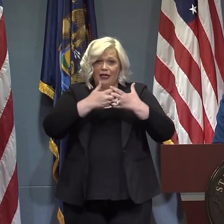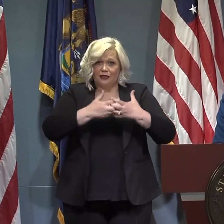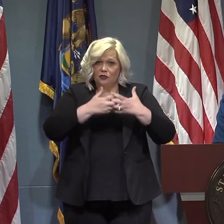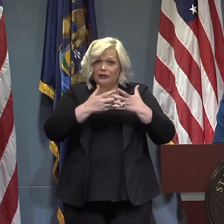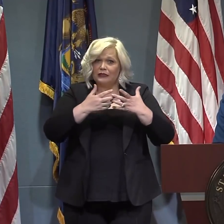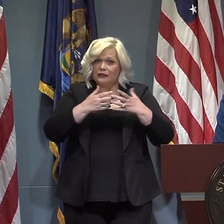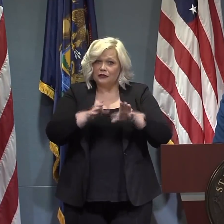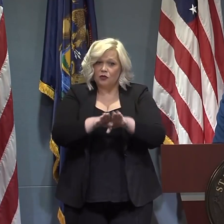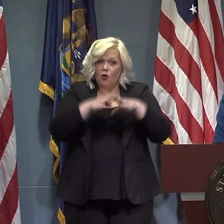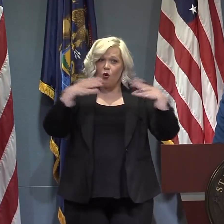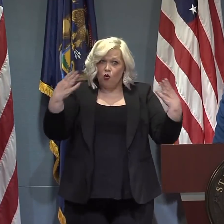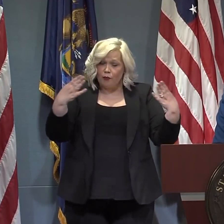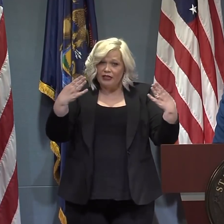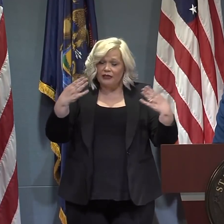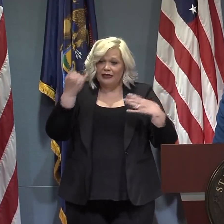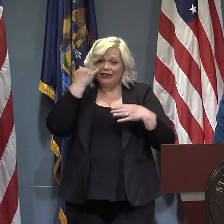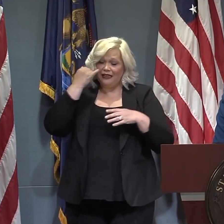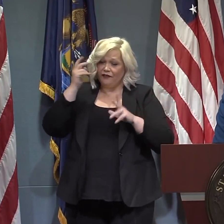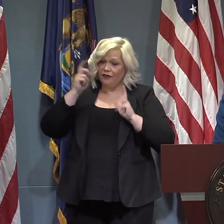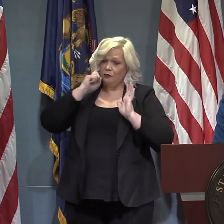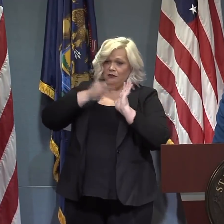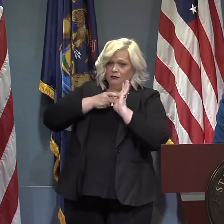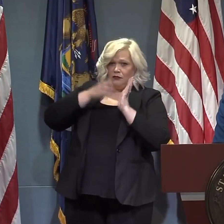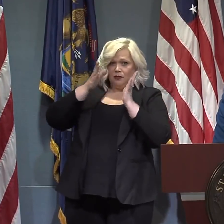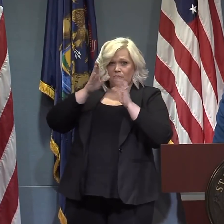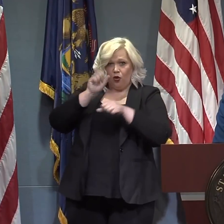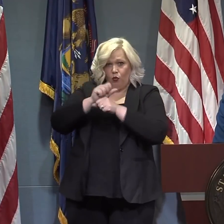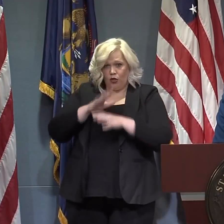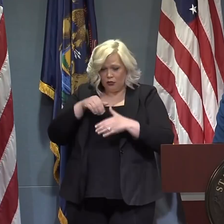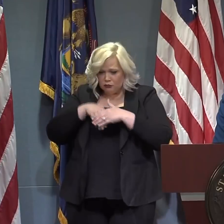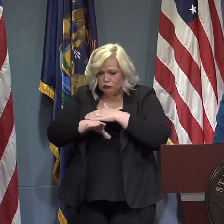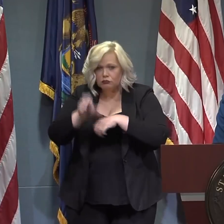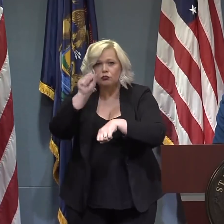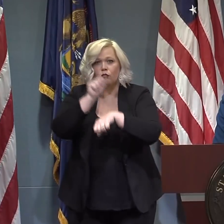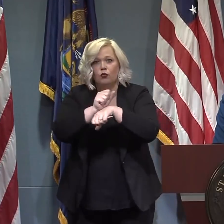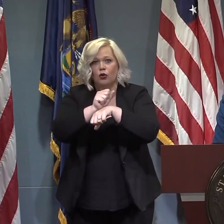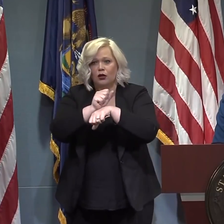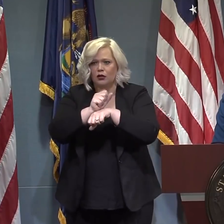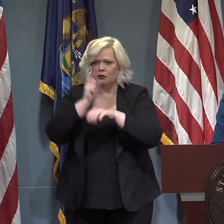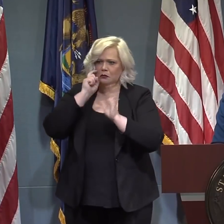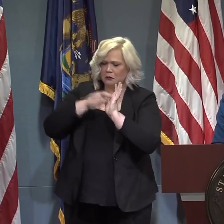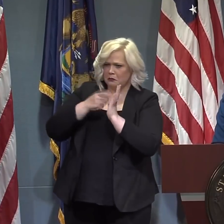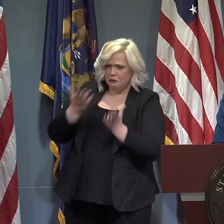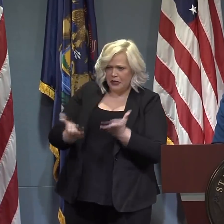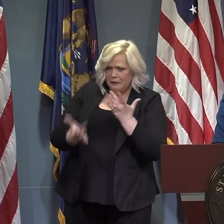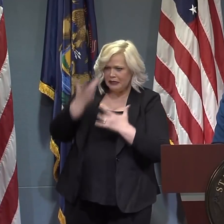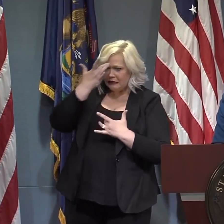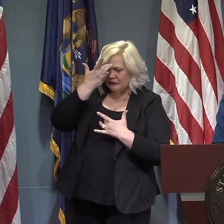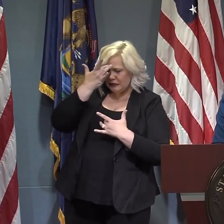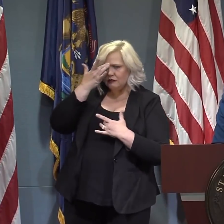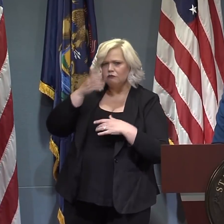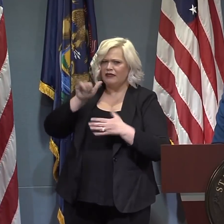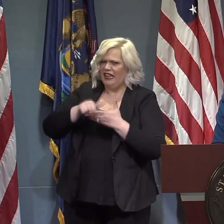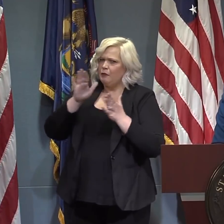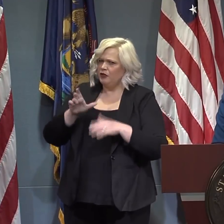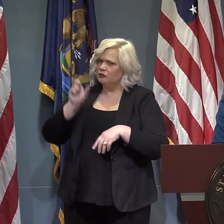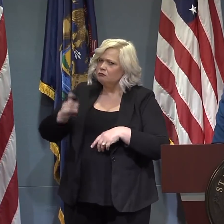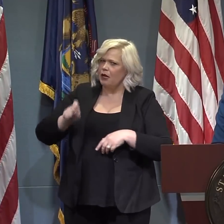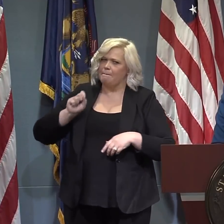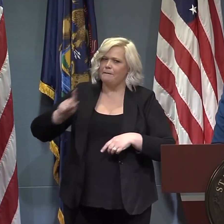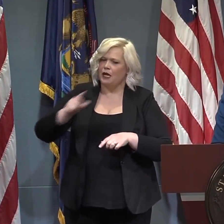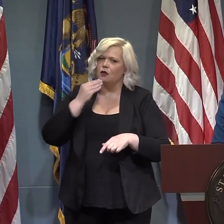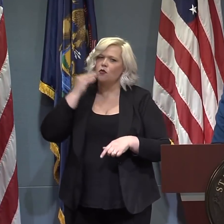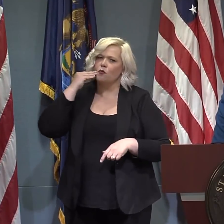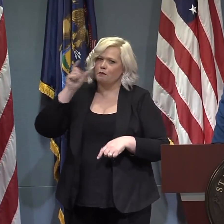exposed individuals home upon identification of a positive case in the facility. And I know that Michiganders are eager to get back to